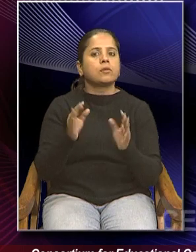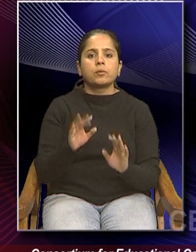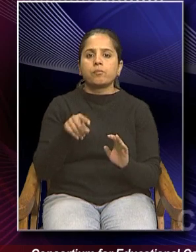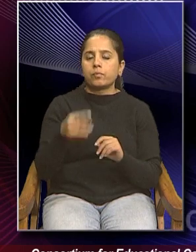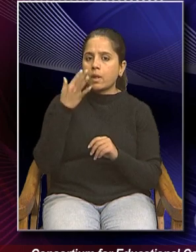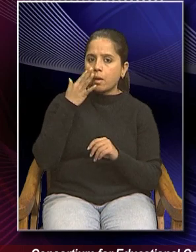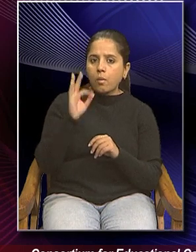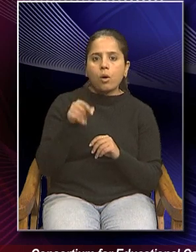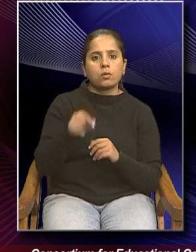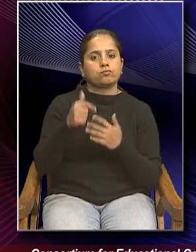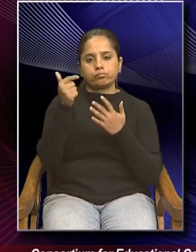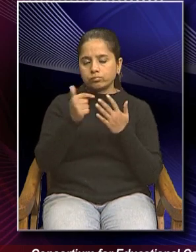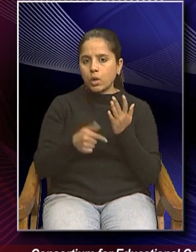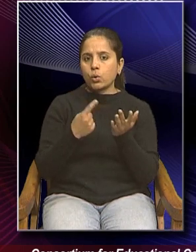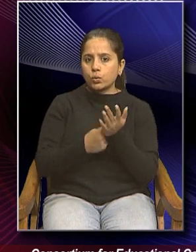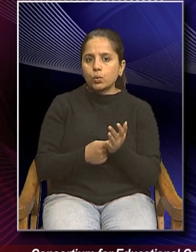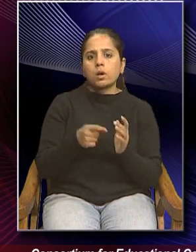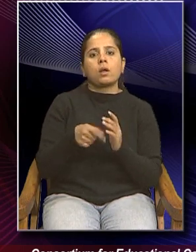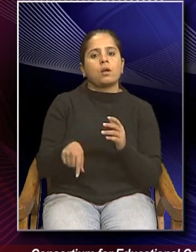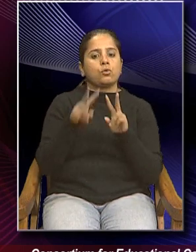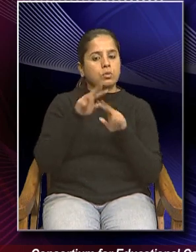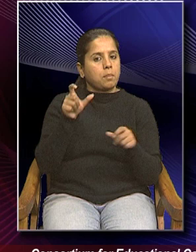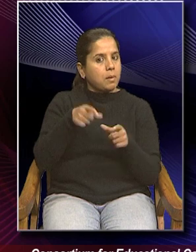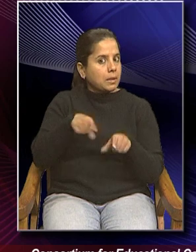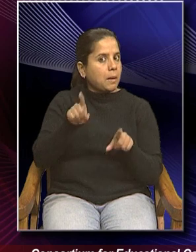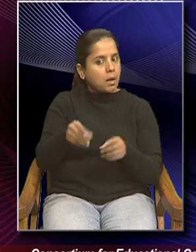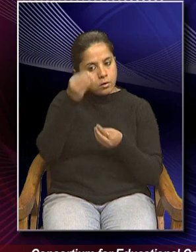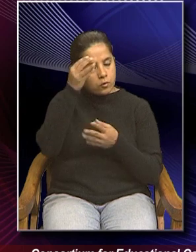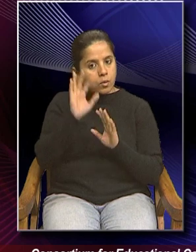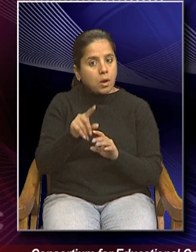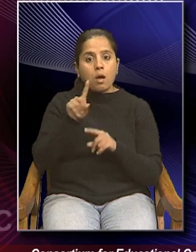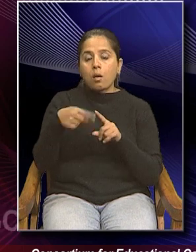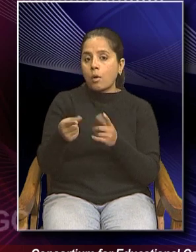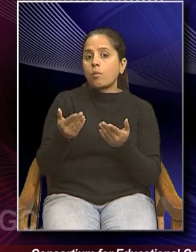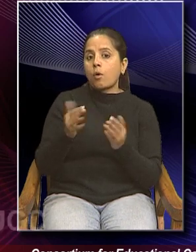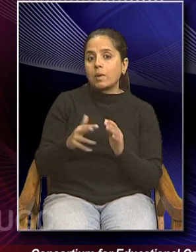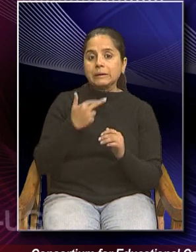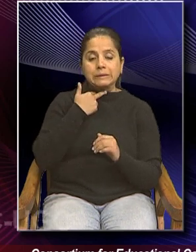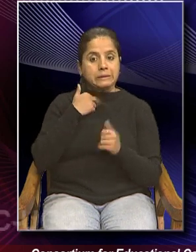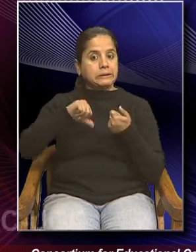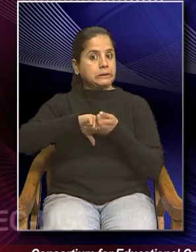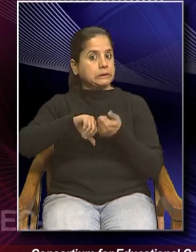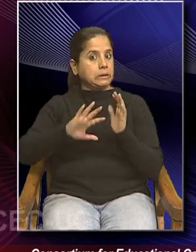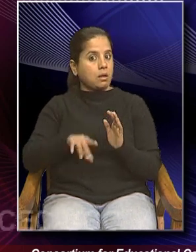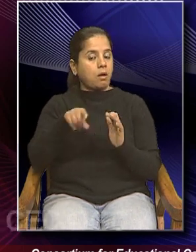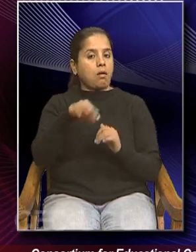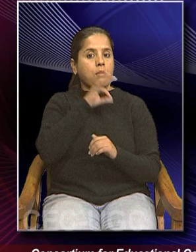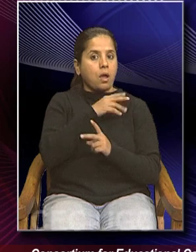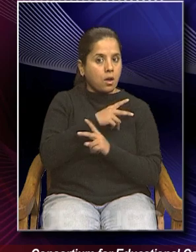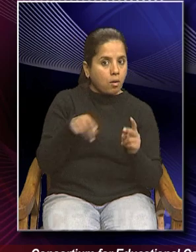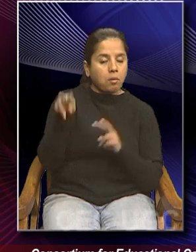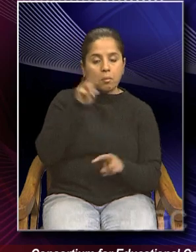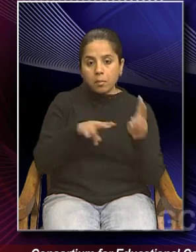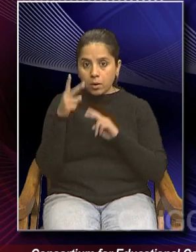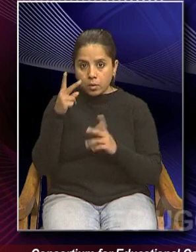essential instructions to the research participants, inform them about the potential risks and advantages of the